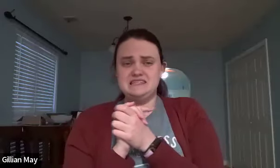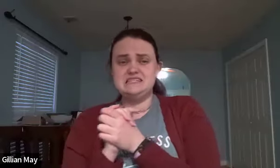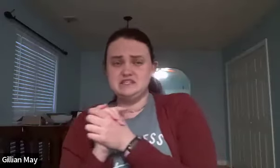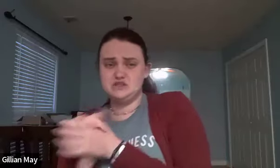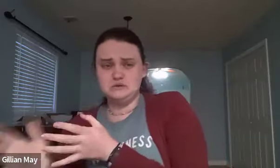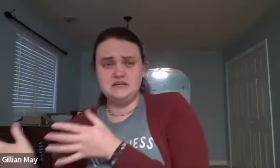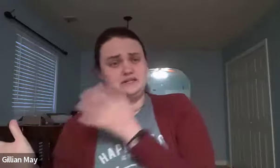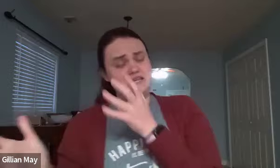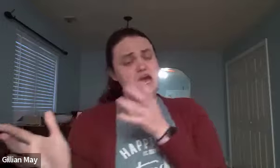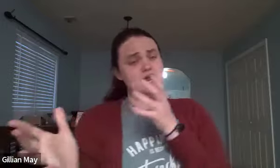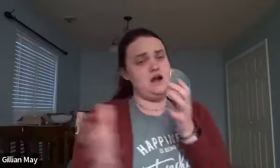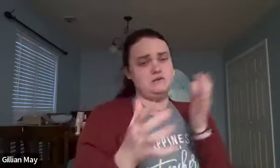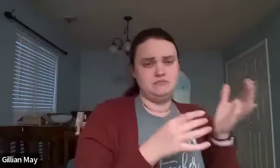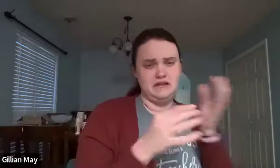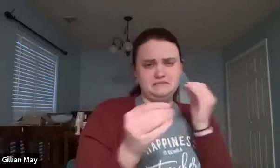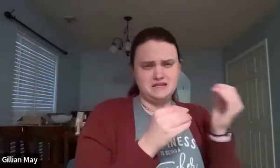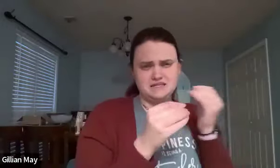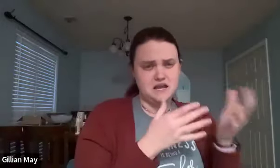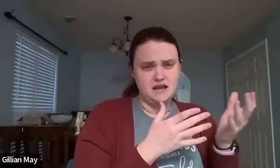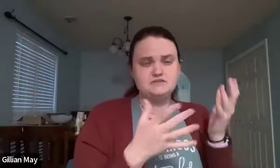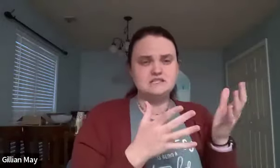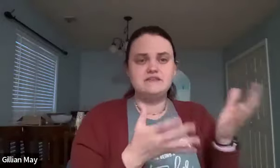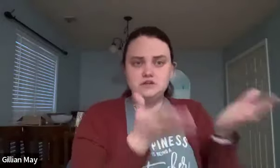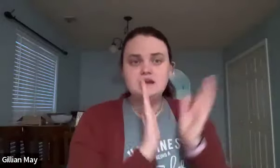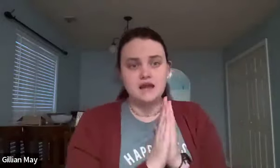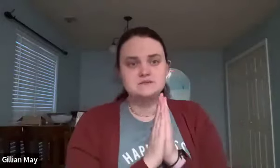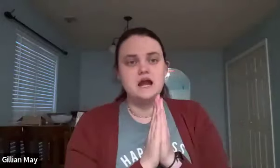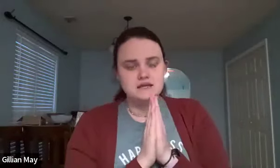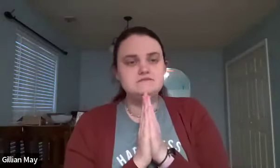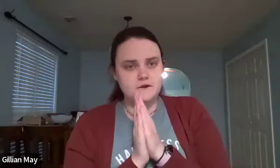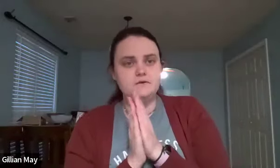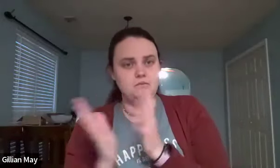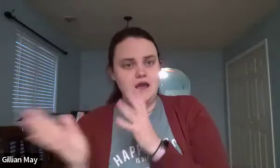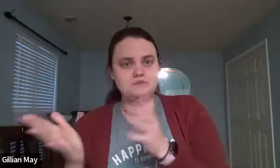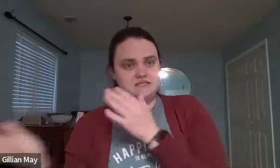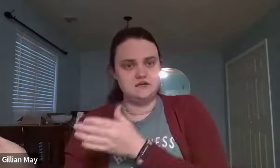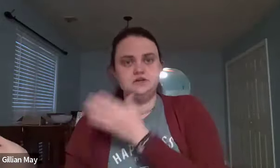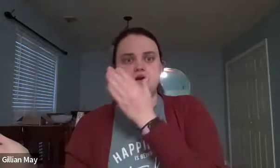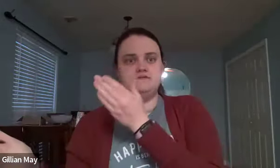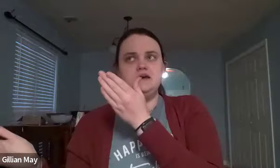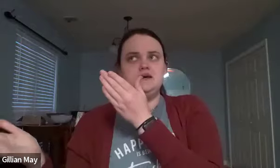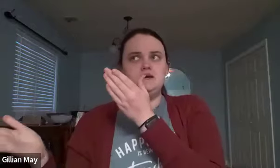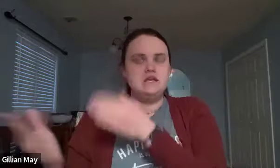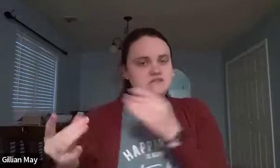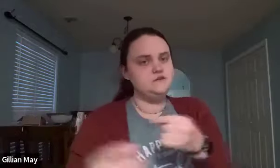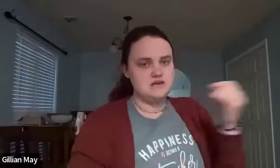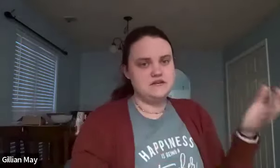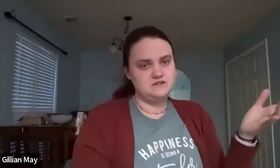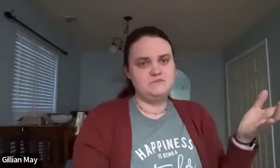this insulting or is that not like, that's not nice or things like that, you can ask me and I can very happily tell you if, yes, if you said that to a deaf person,